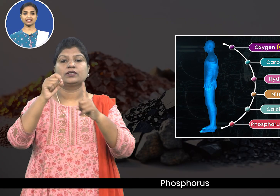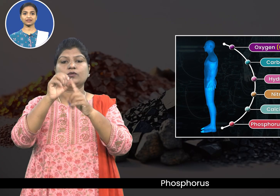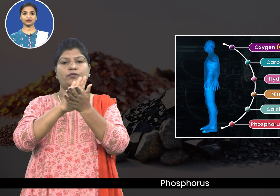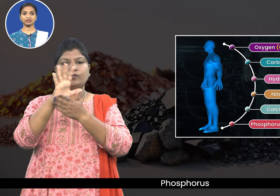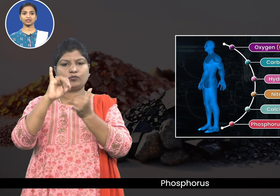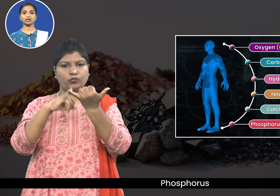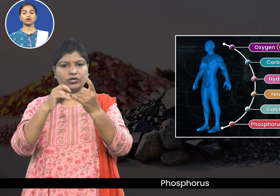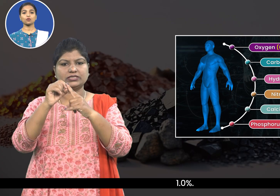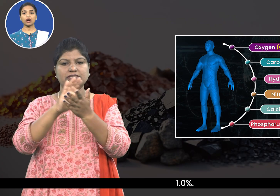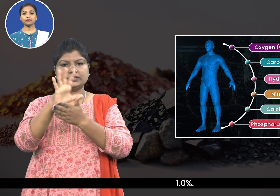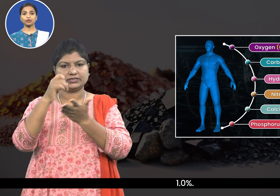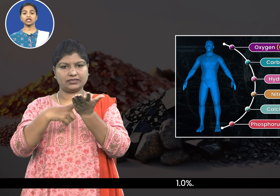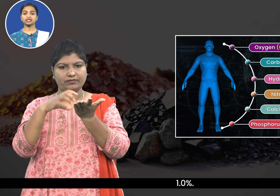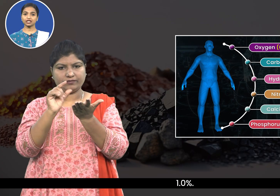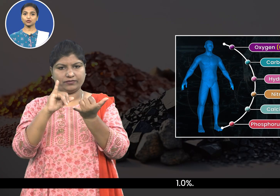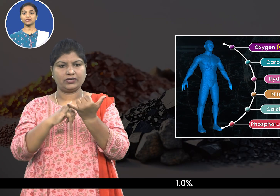phosphorus